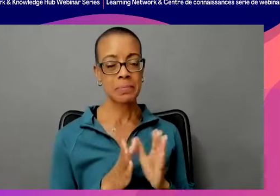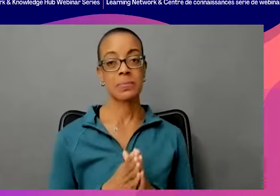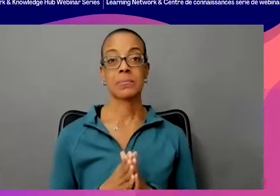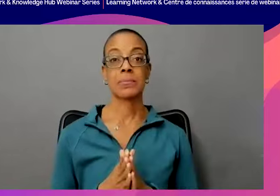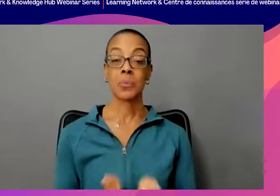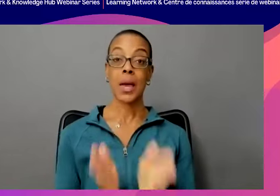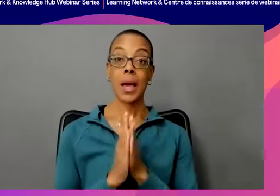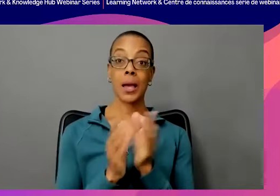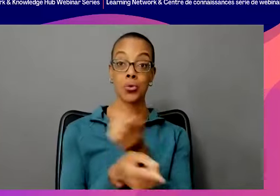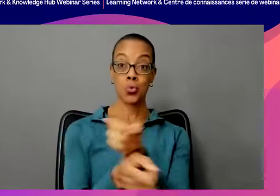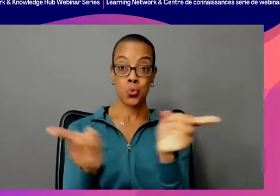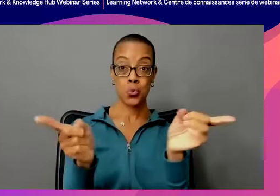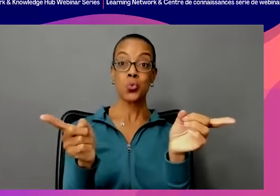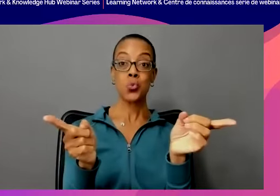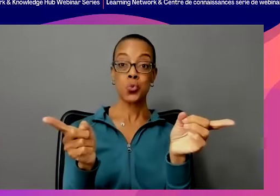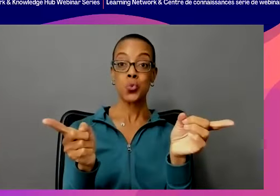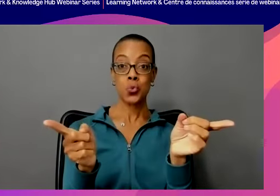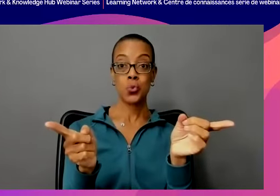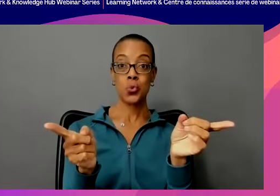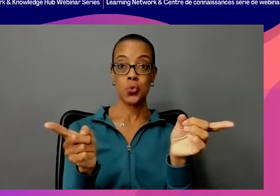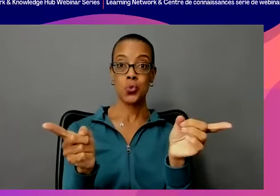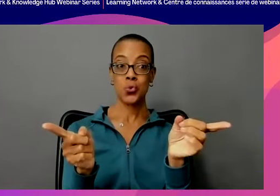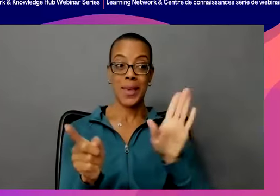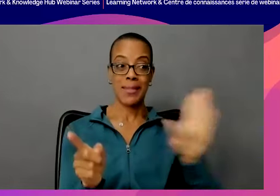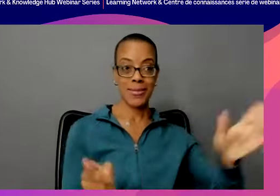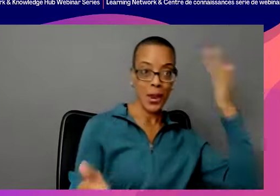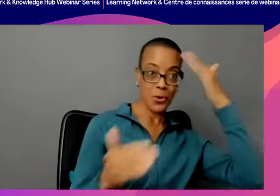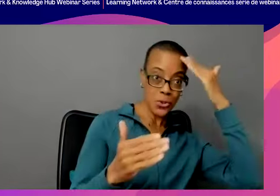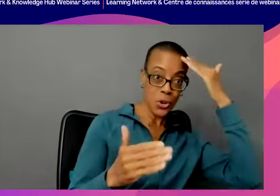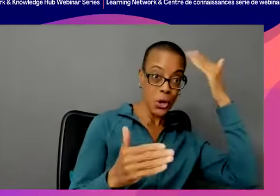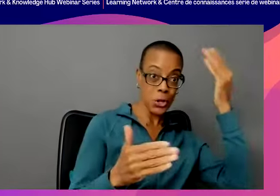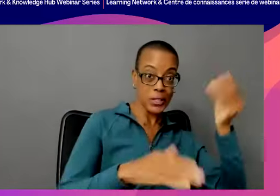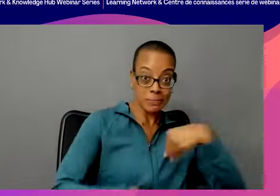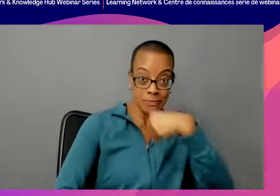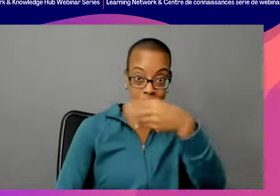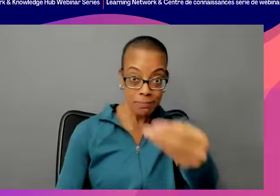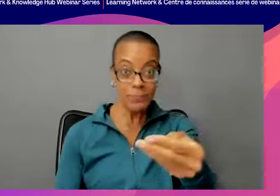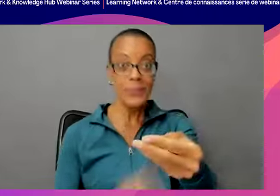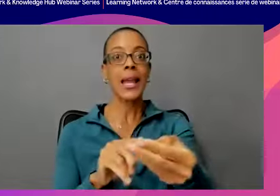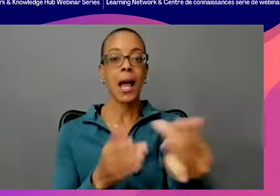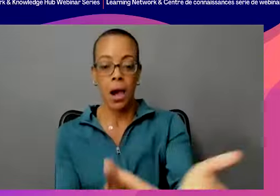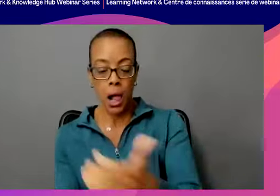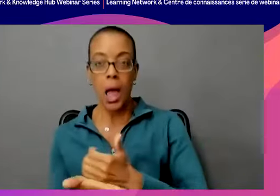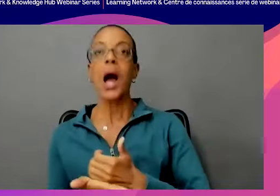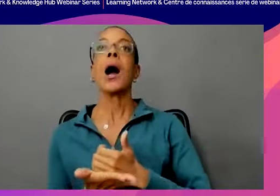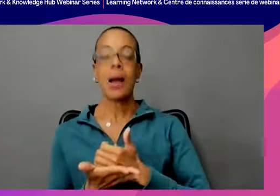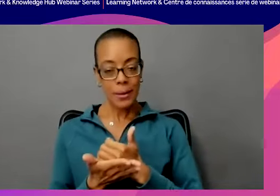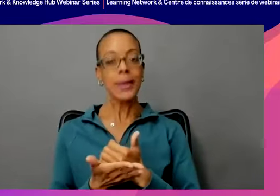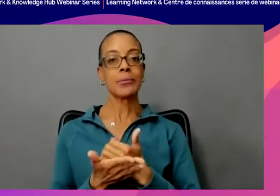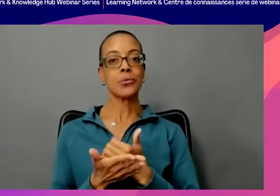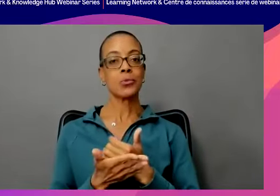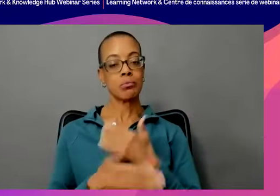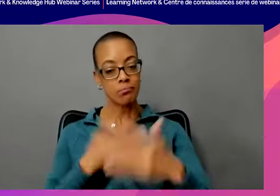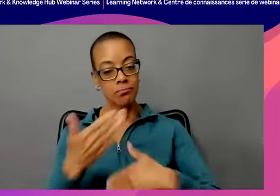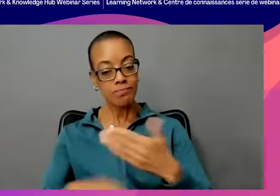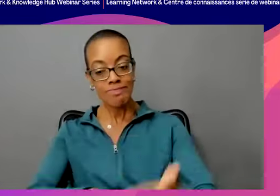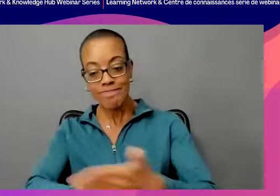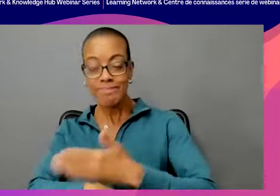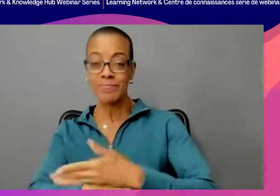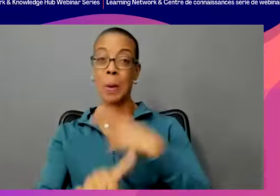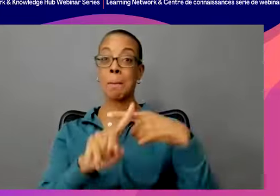to, as people who've received their knowledge and their teaching, to move it forward in a positive way. We appreciate your time. And I don't know if